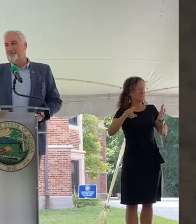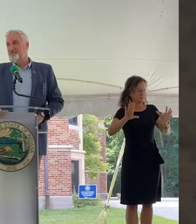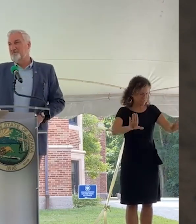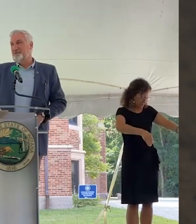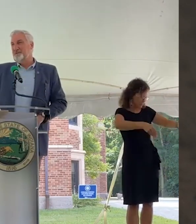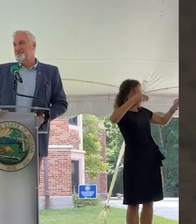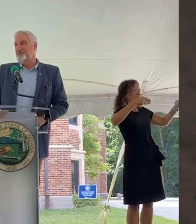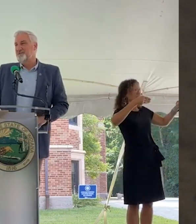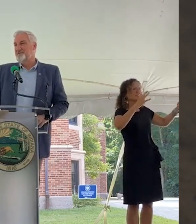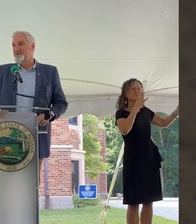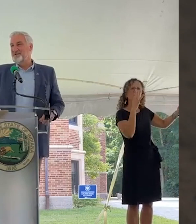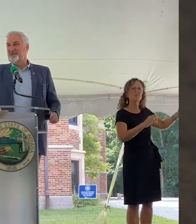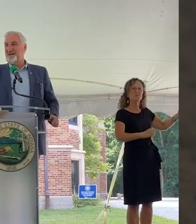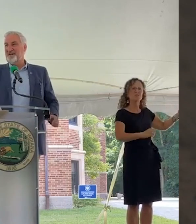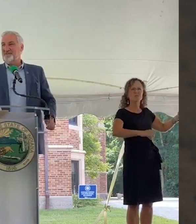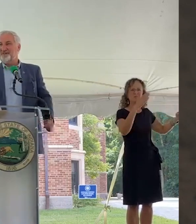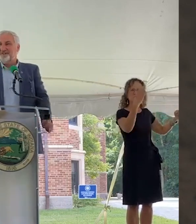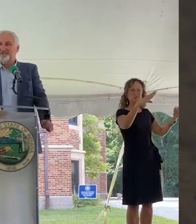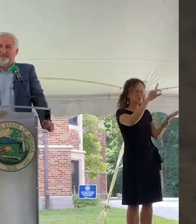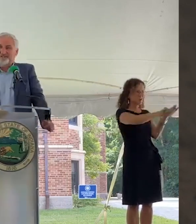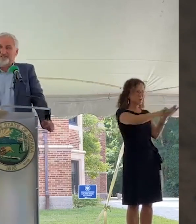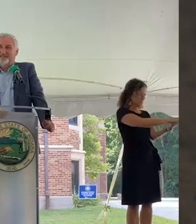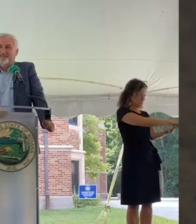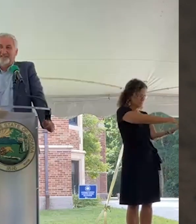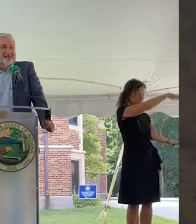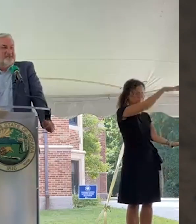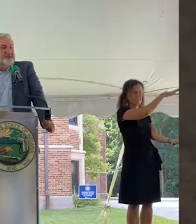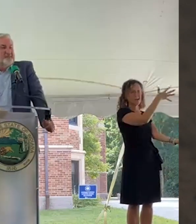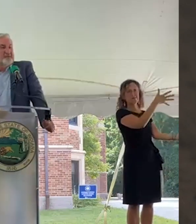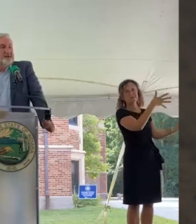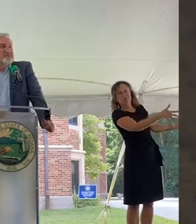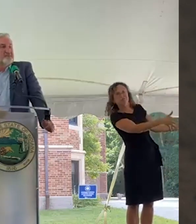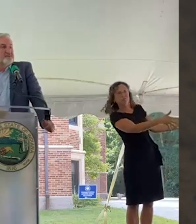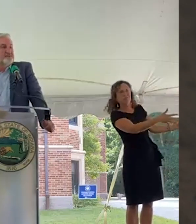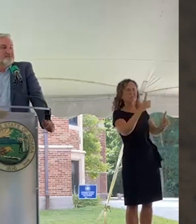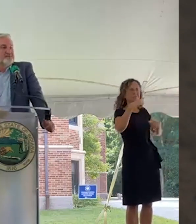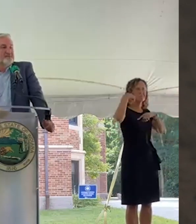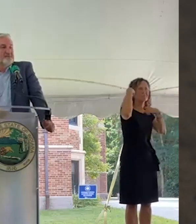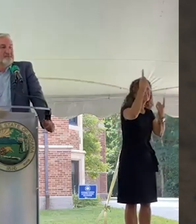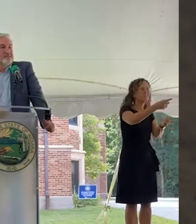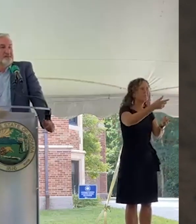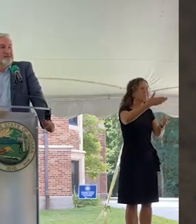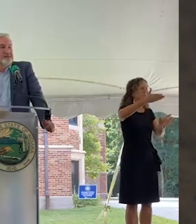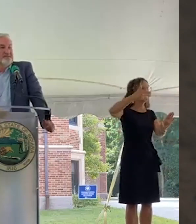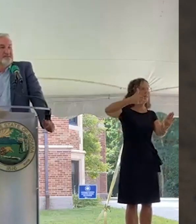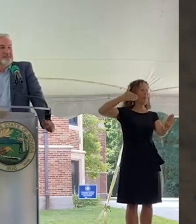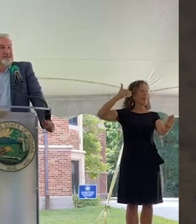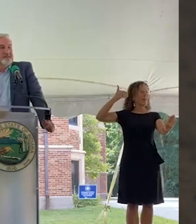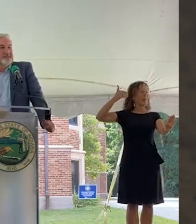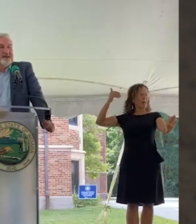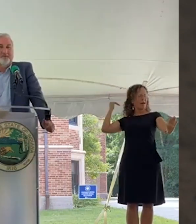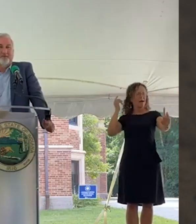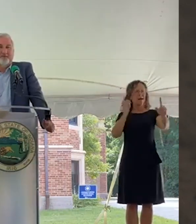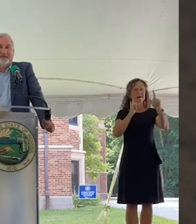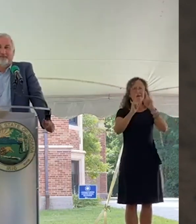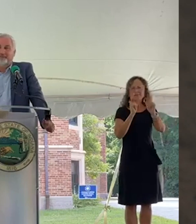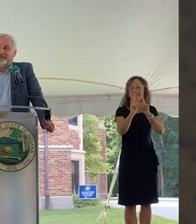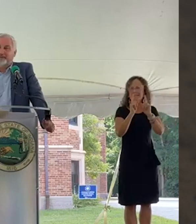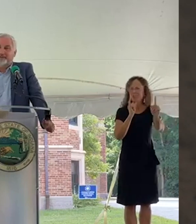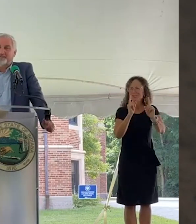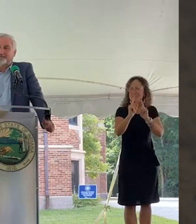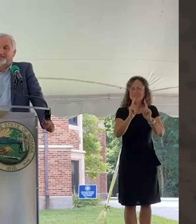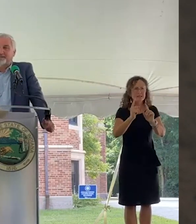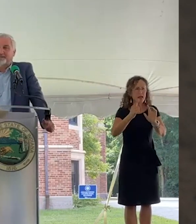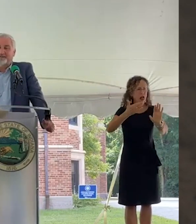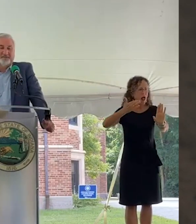were for maybe years and years and years gathering dust. They were conversations that we have had going back